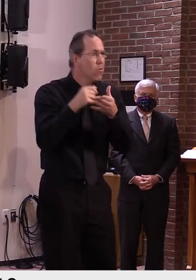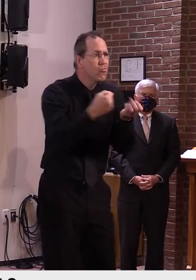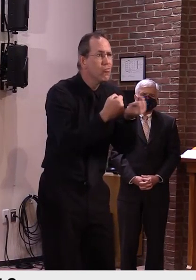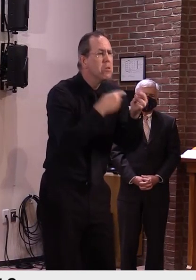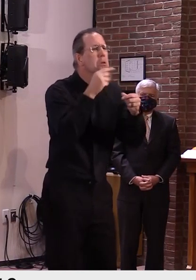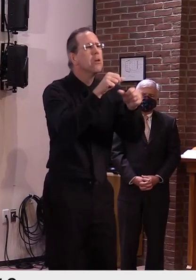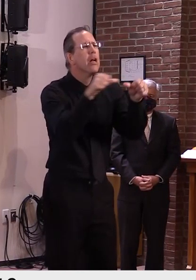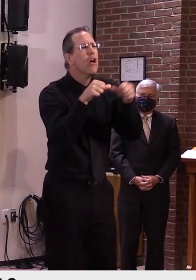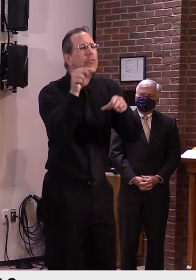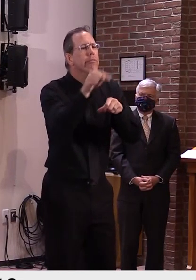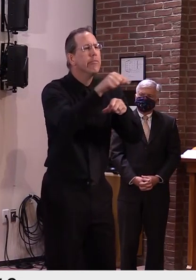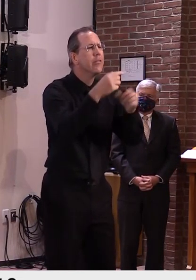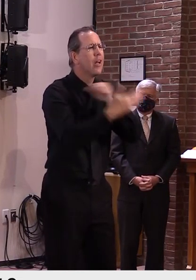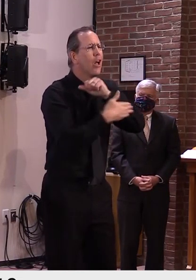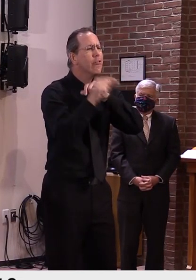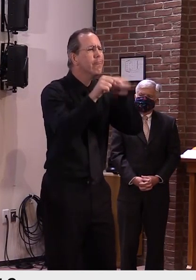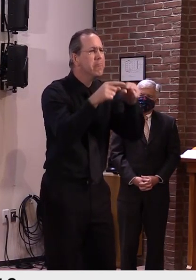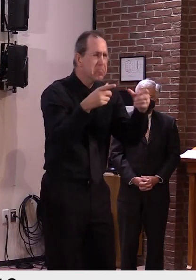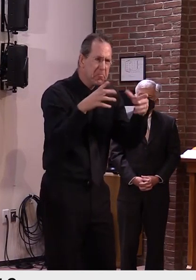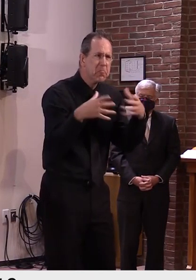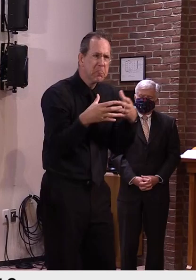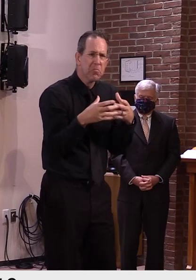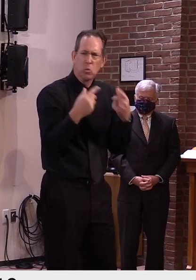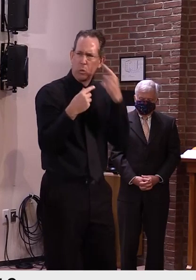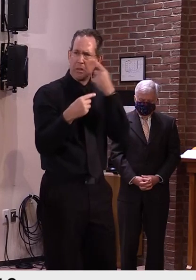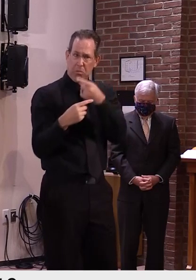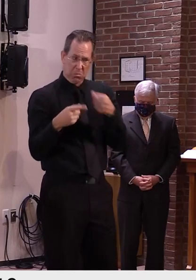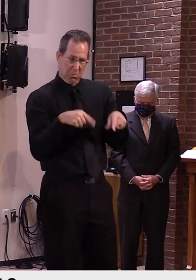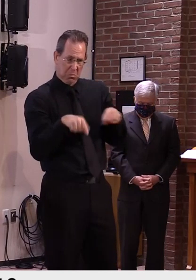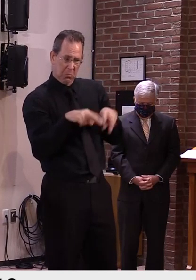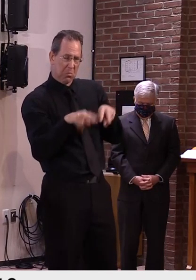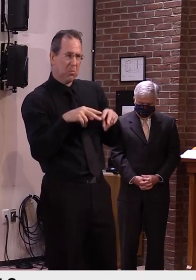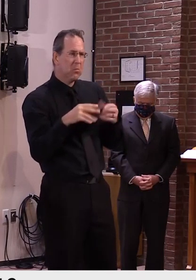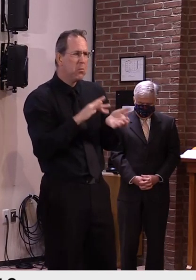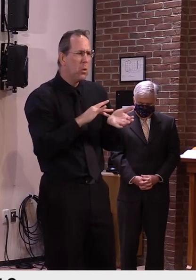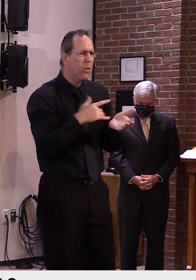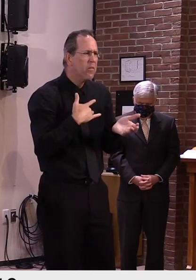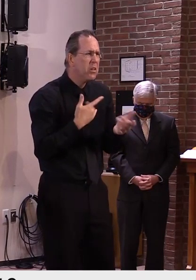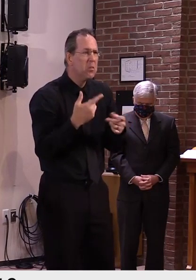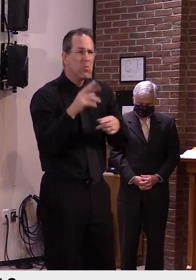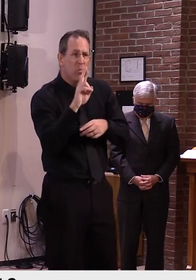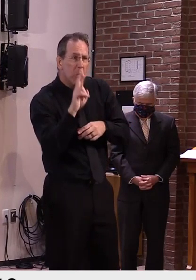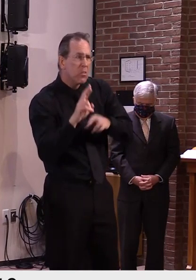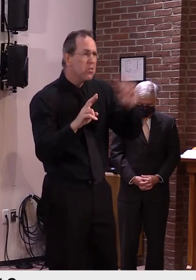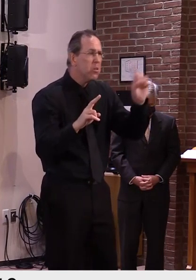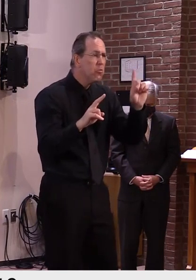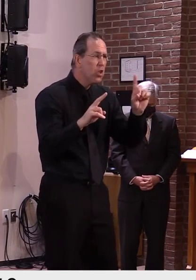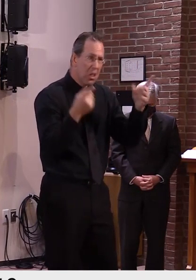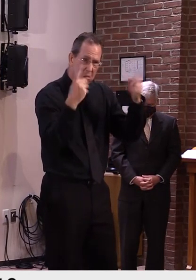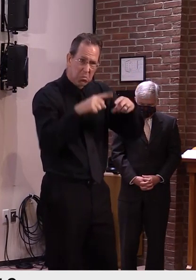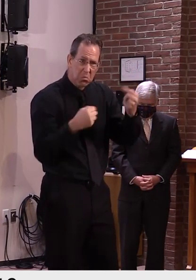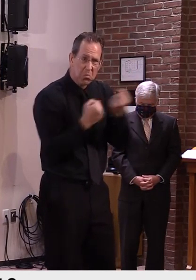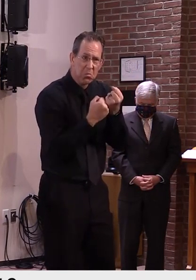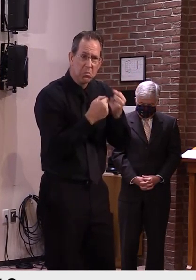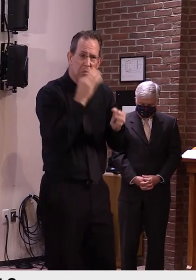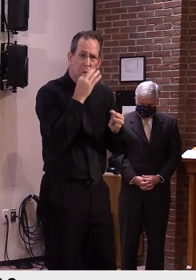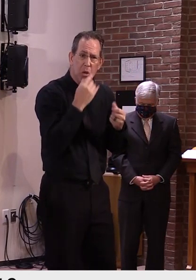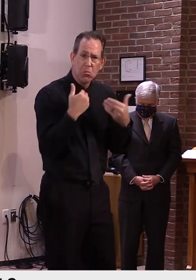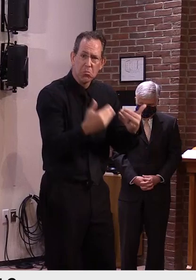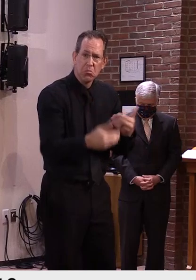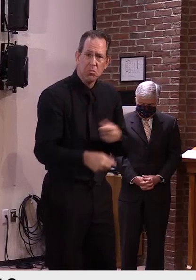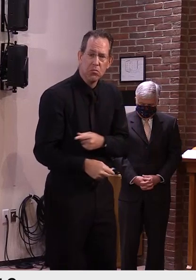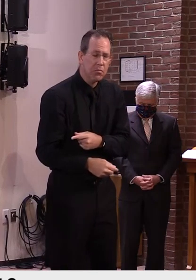what I outlined, as you know, over the last couple of years. I've had some concerns about going to a regulated market.